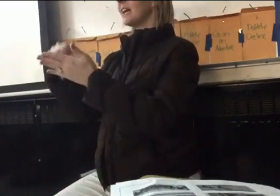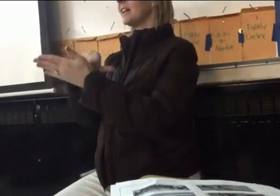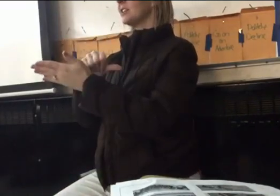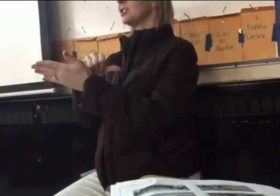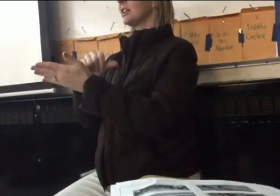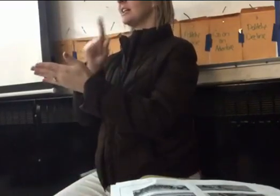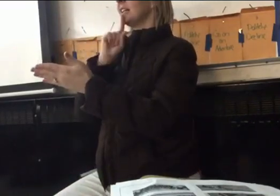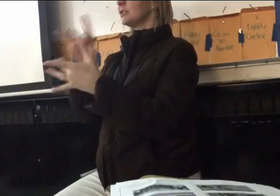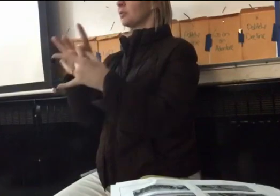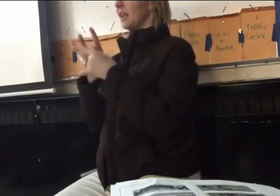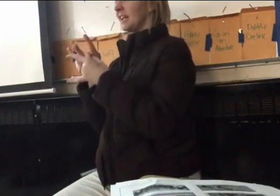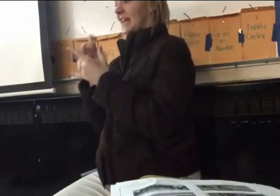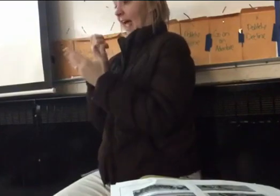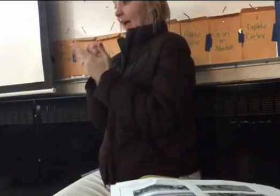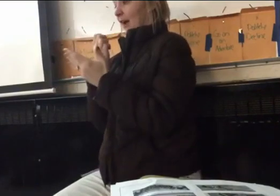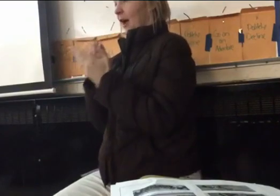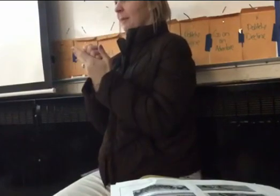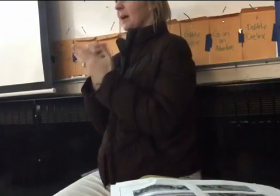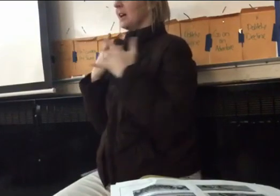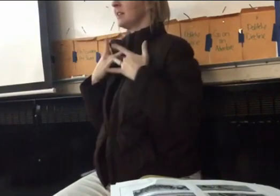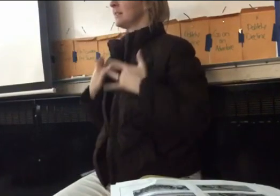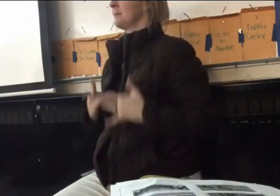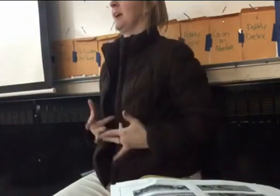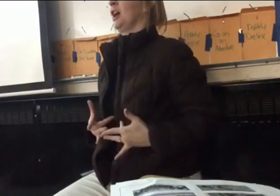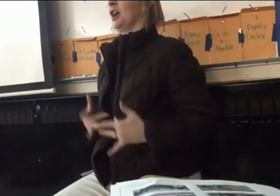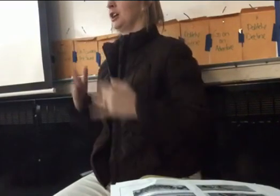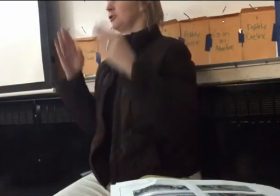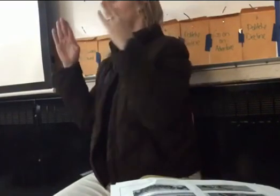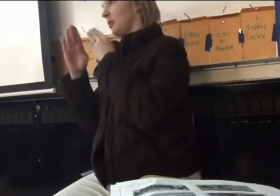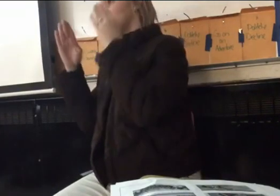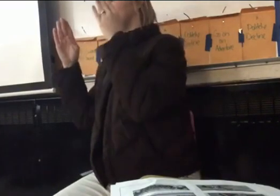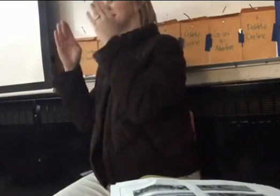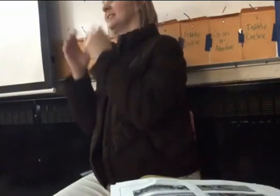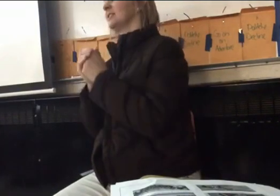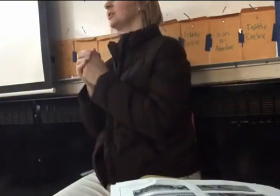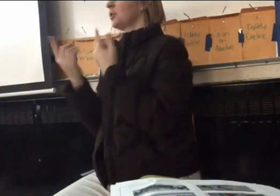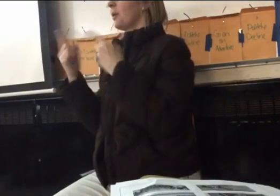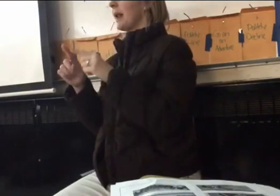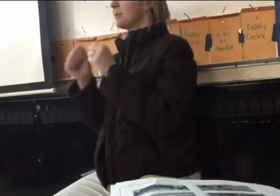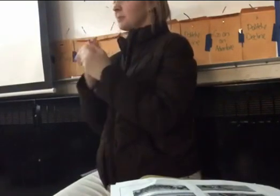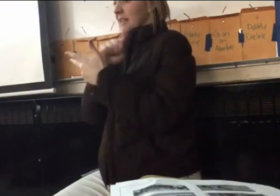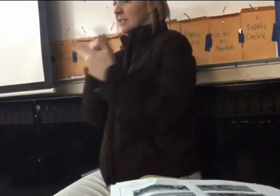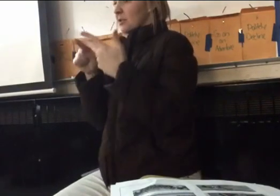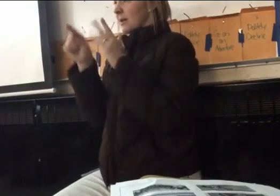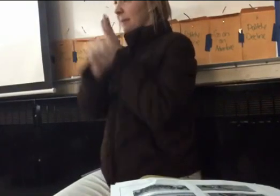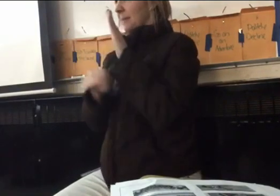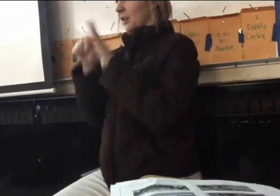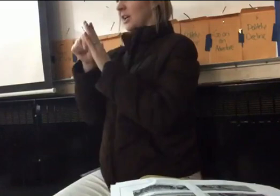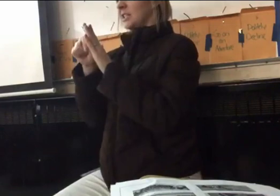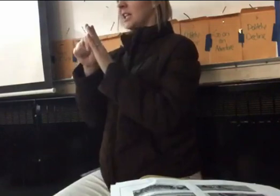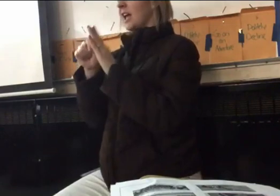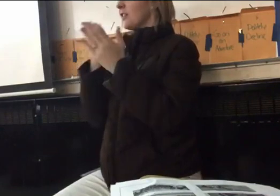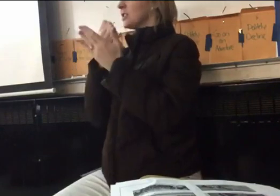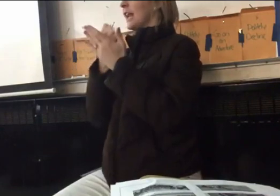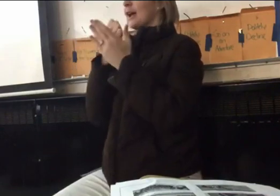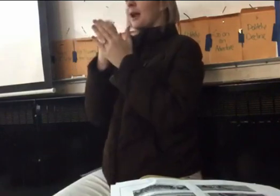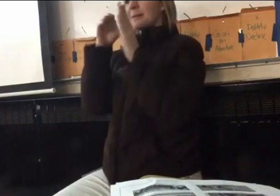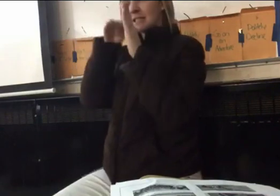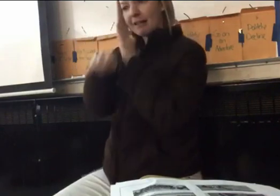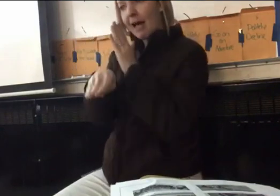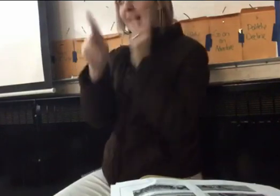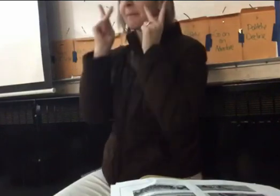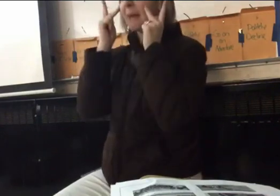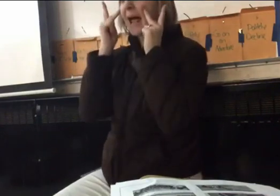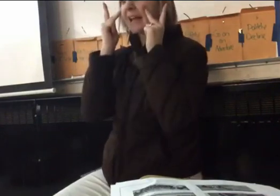through economic despair and troubles. Basically what happens is that in these periods there's a huge economic panic and decline.